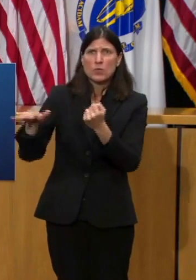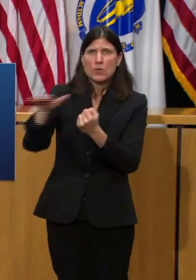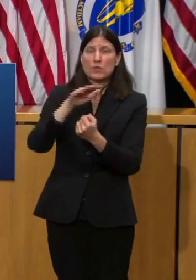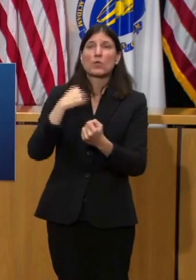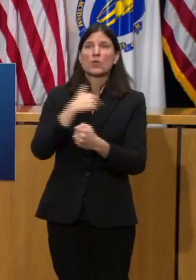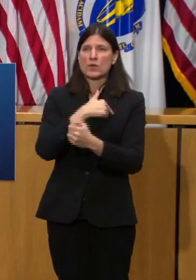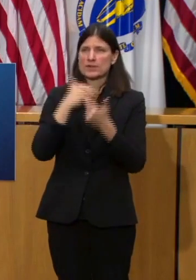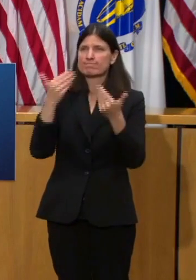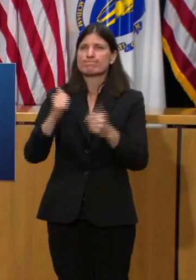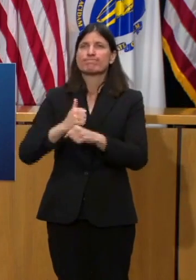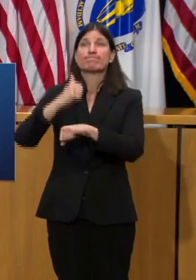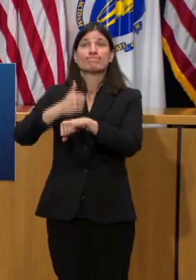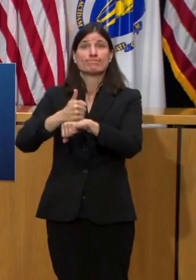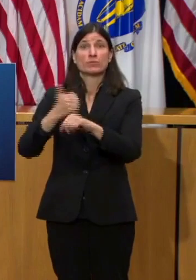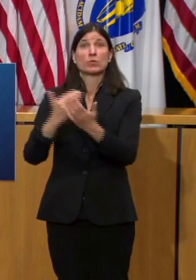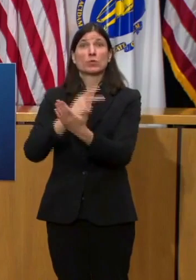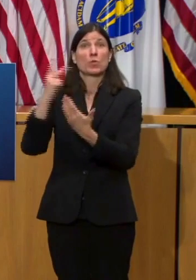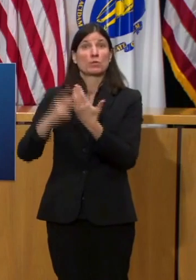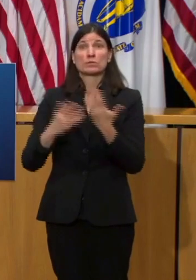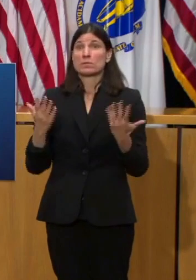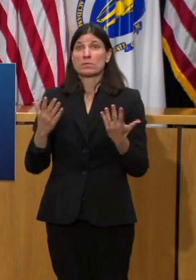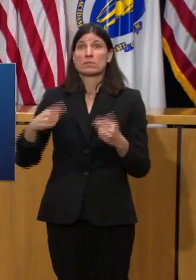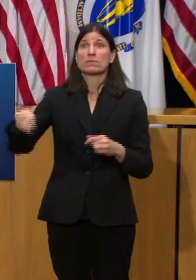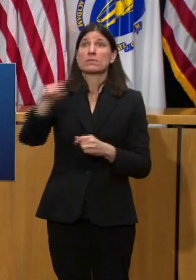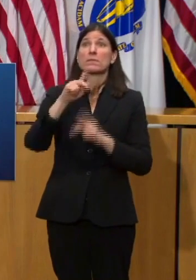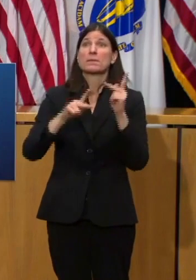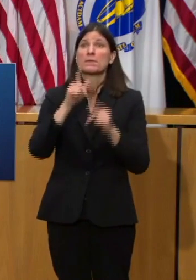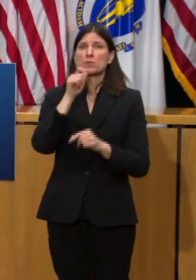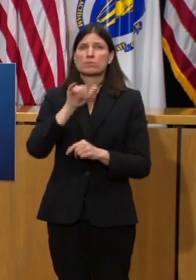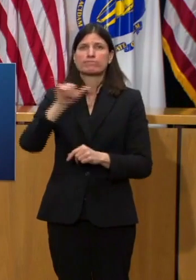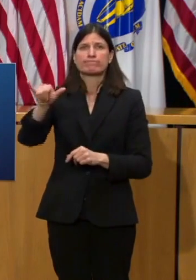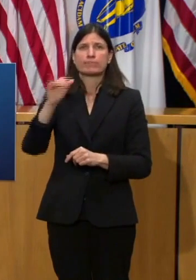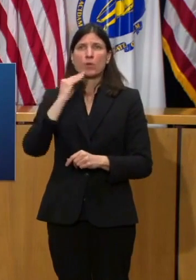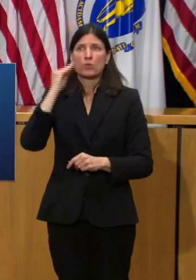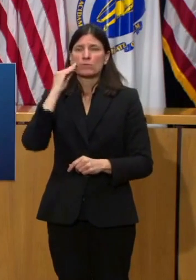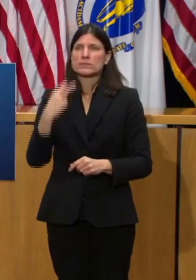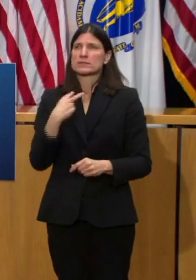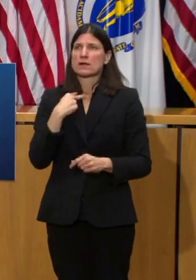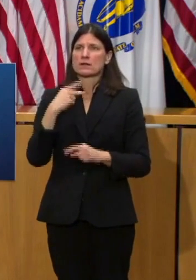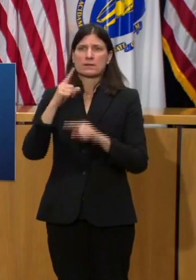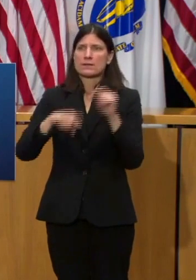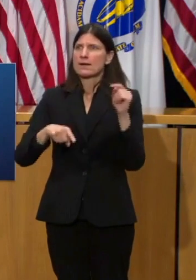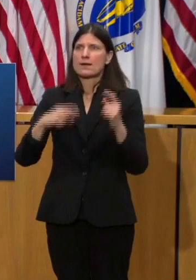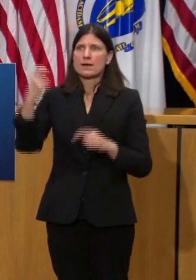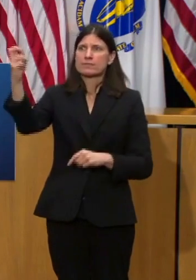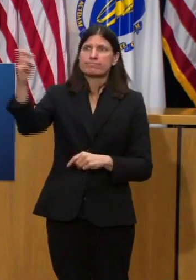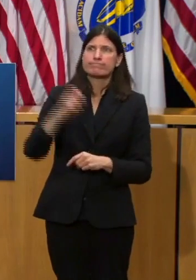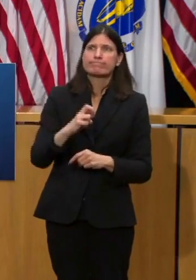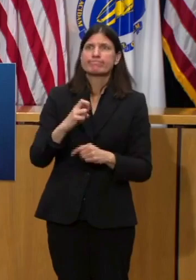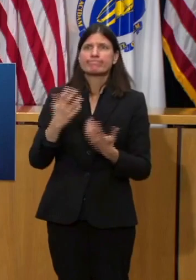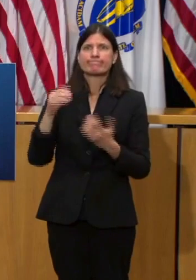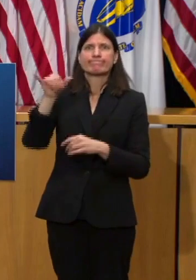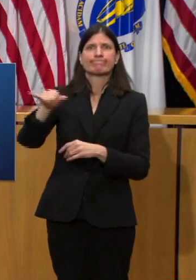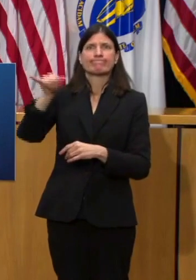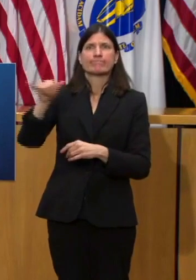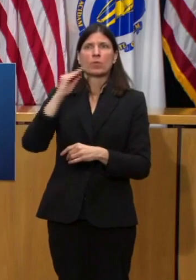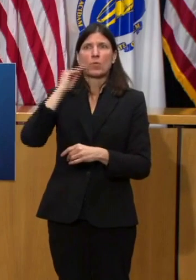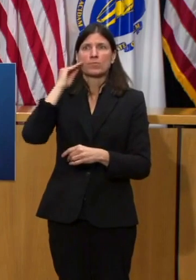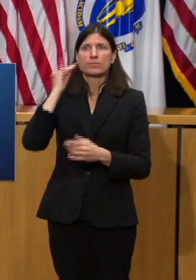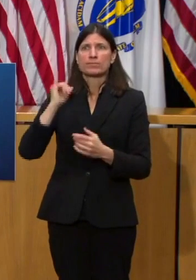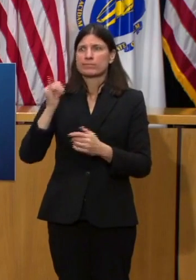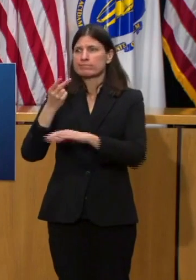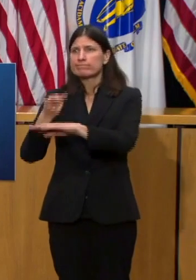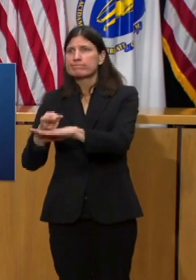become eligible. These efforts will help ensure that we are reaching the most vulnerable residents who might be